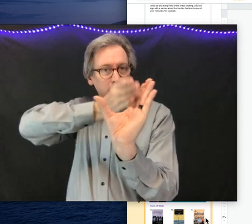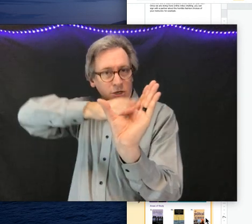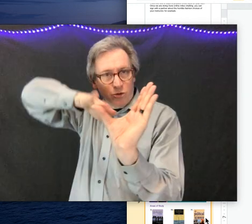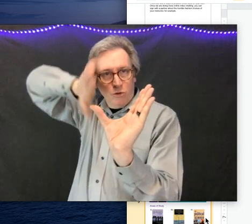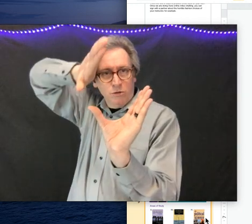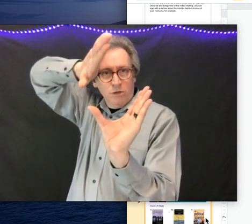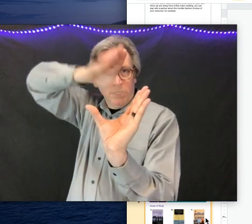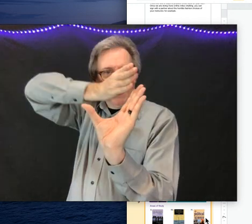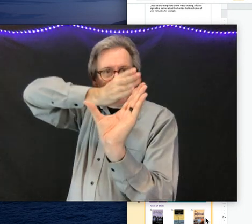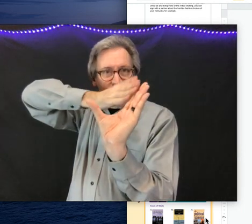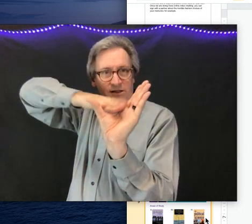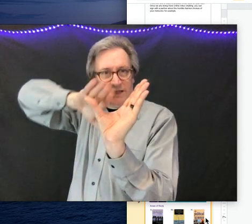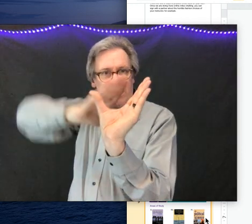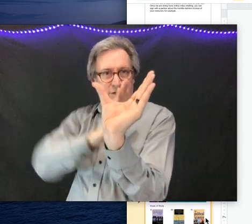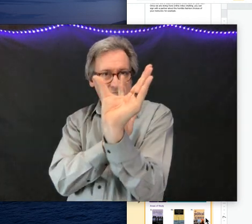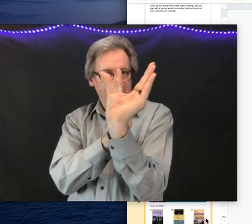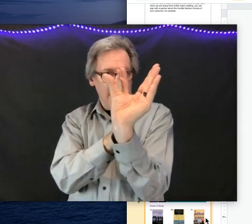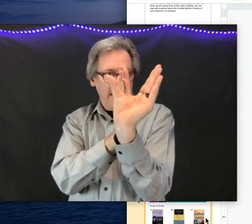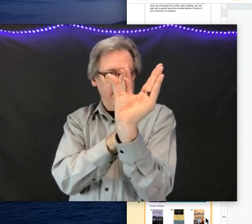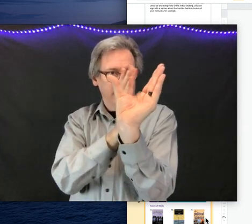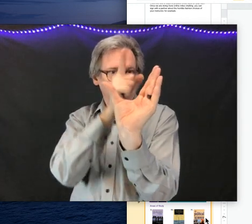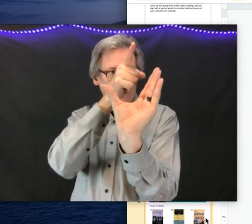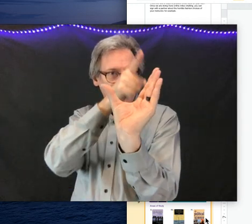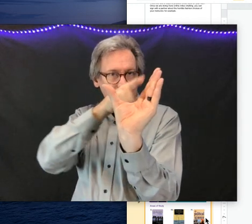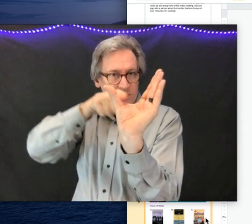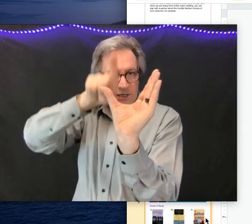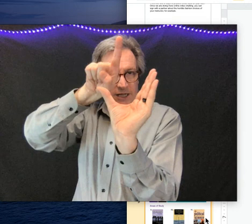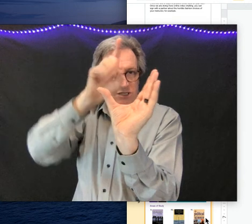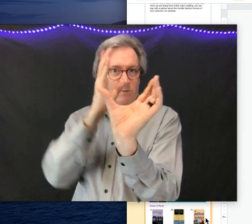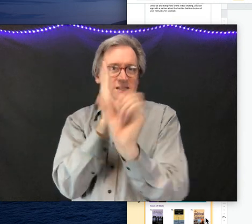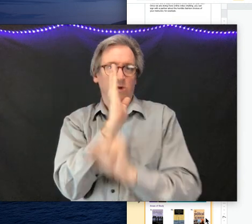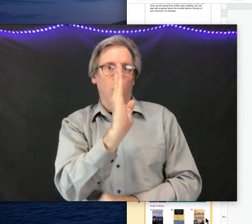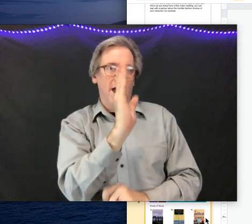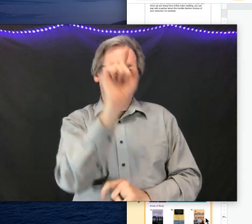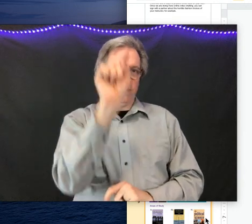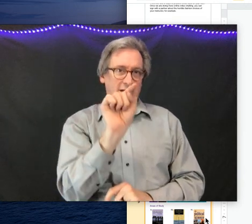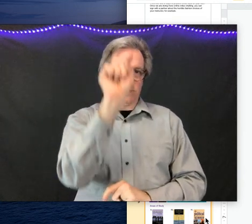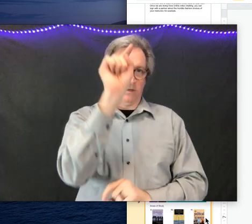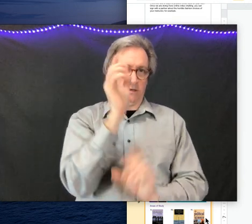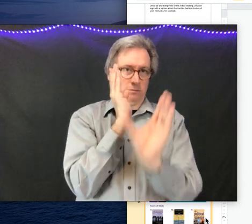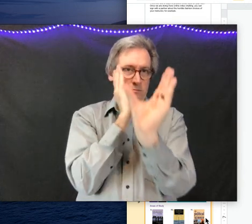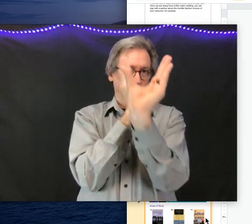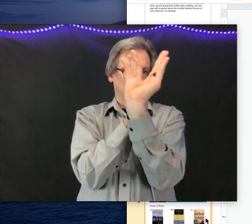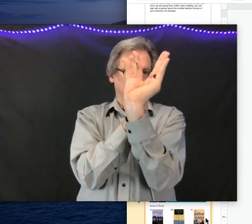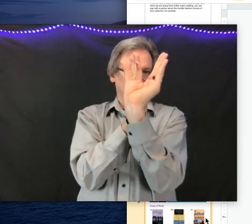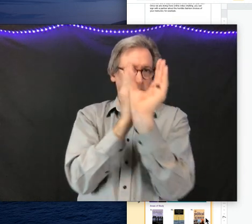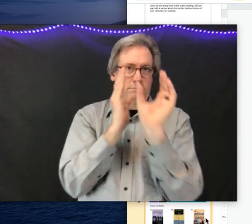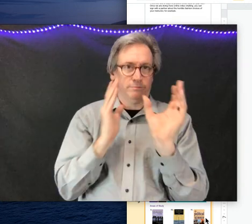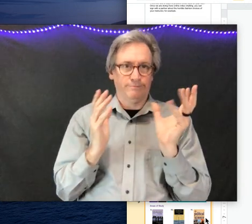psychology. It's the letter psi. So it's a Y with an extra little